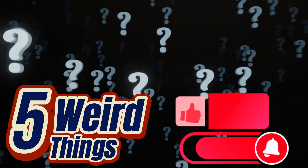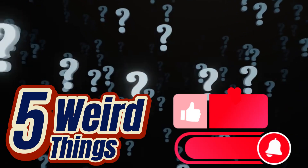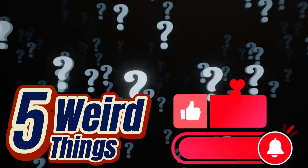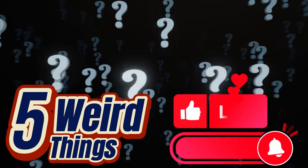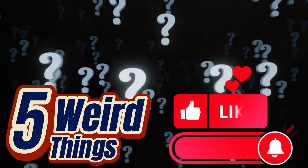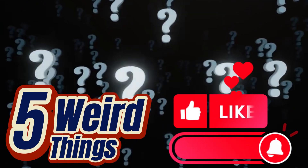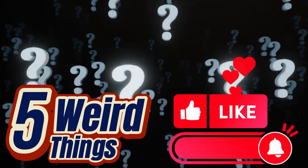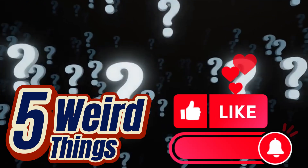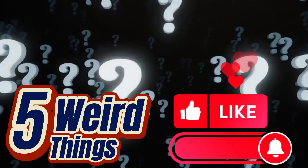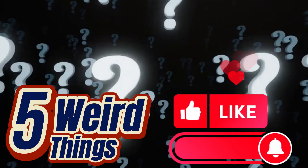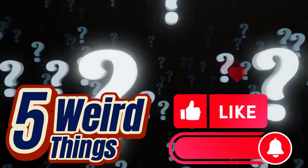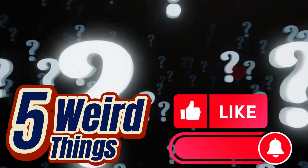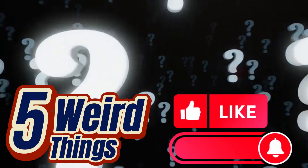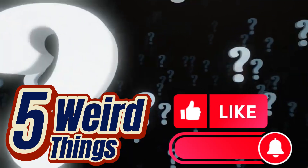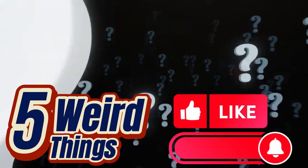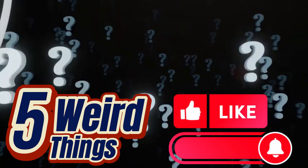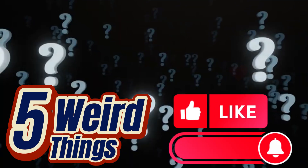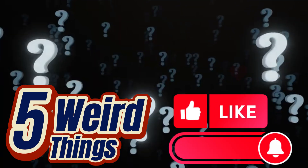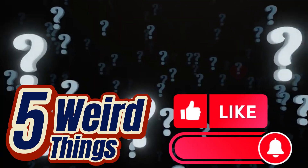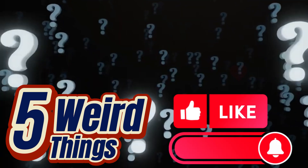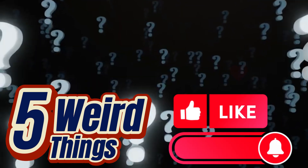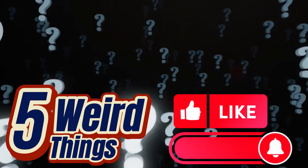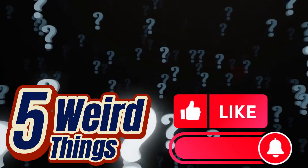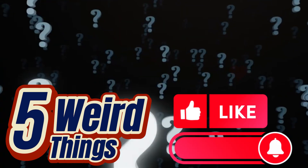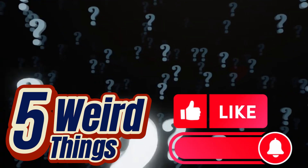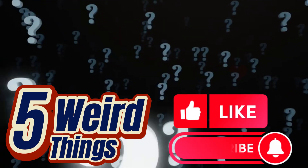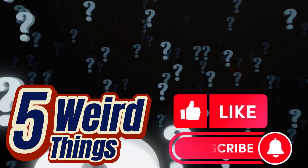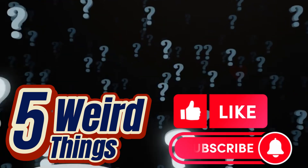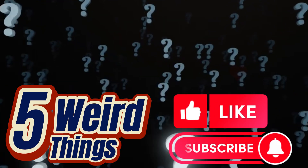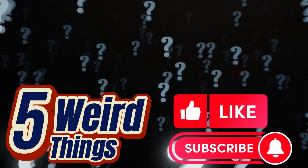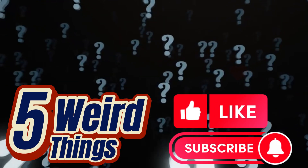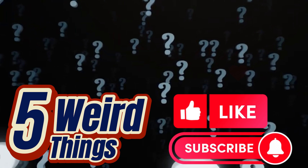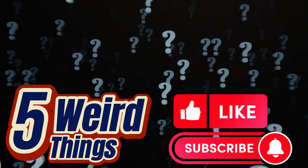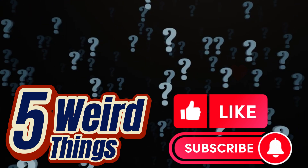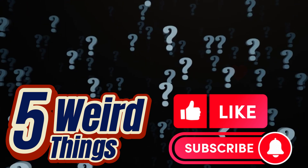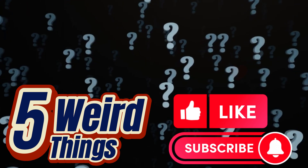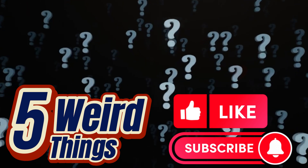today's episode. I hope you enjoyed it. I learned something. Hope you did too. Do me a